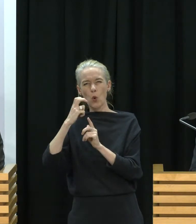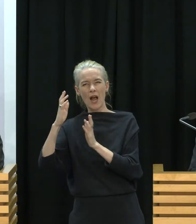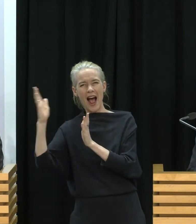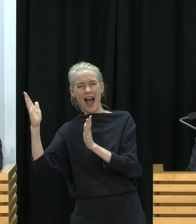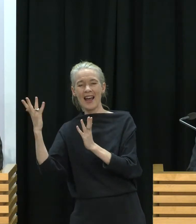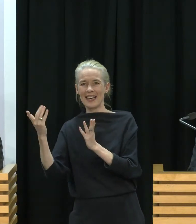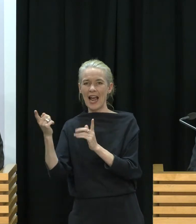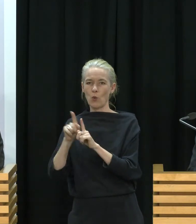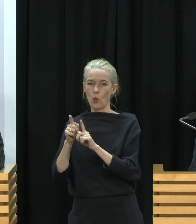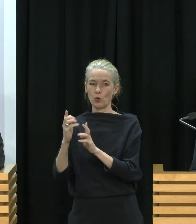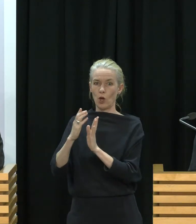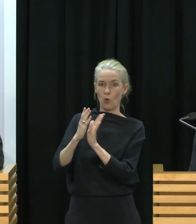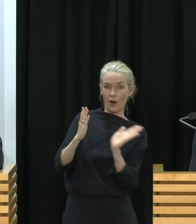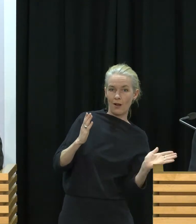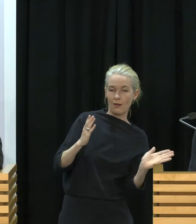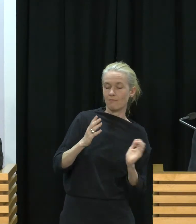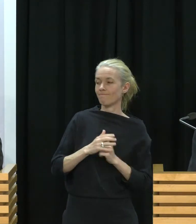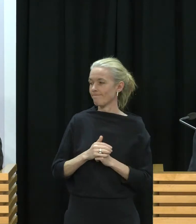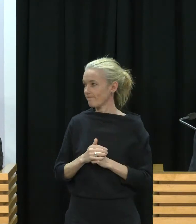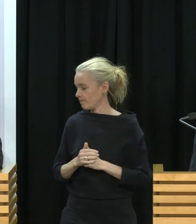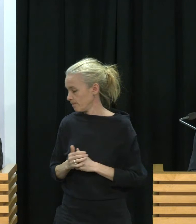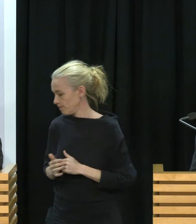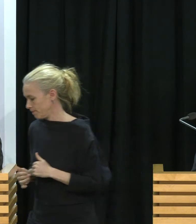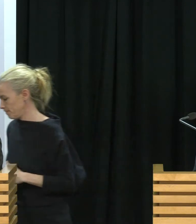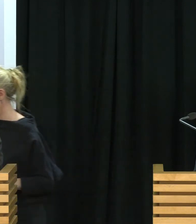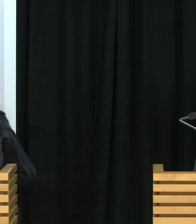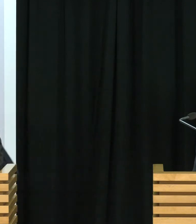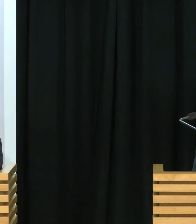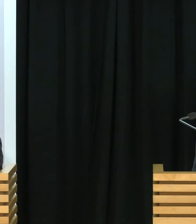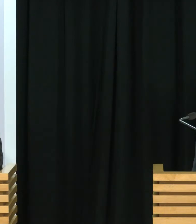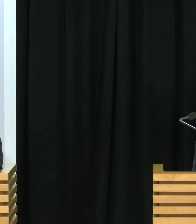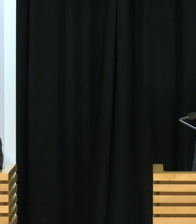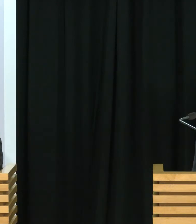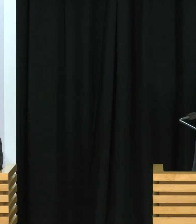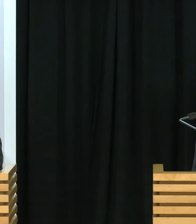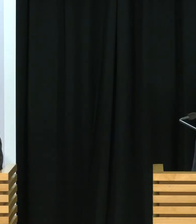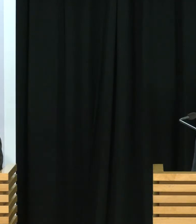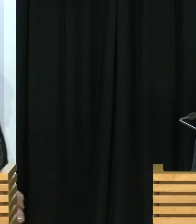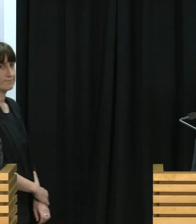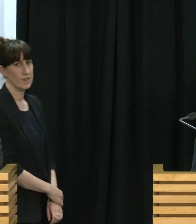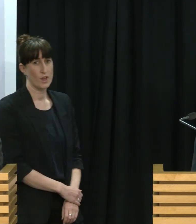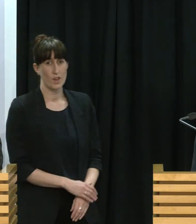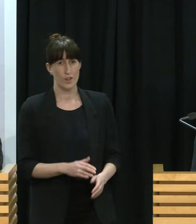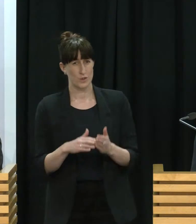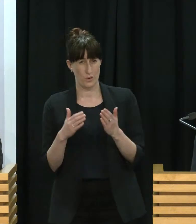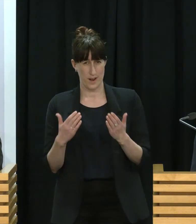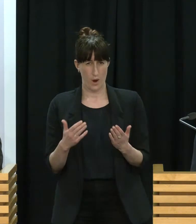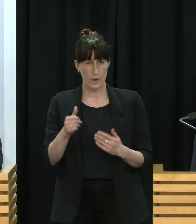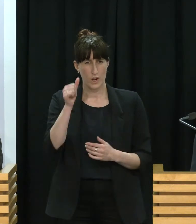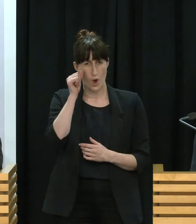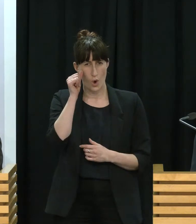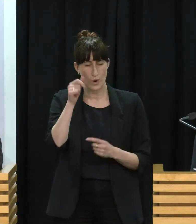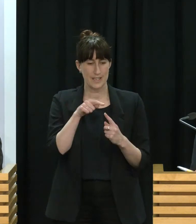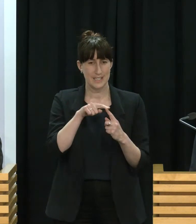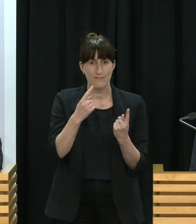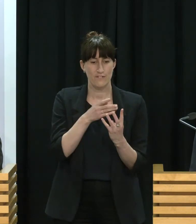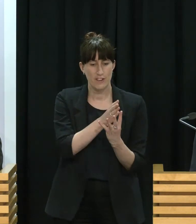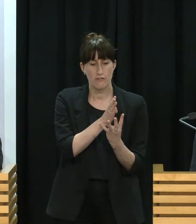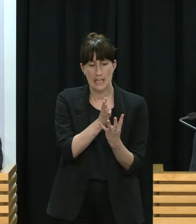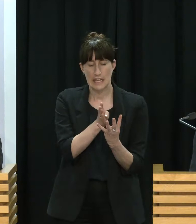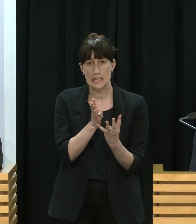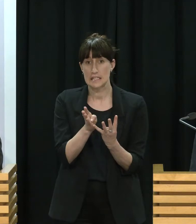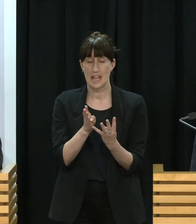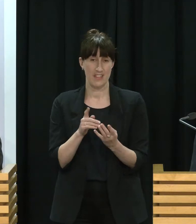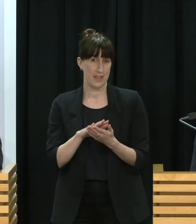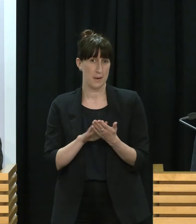alert levels need to be updated, and this is the point of Baker & Co, is that we know so much more about the virus now, particularly with the variants coming out, and